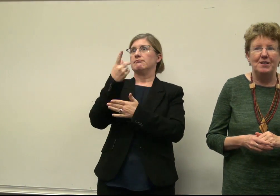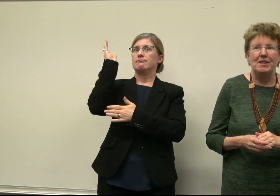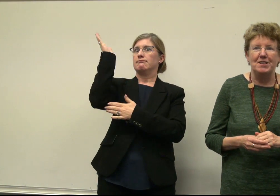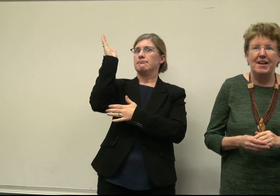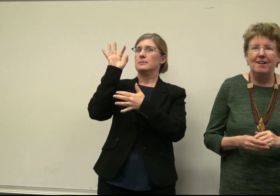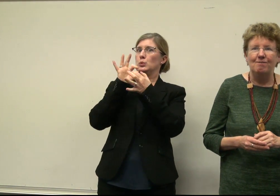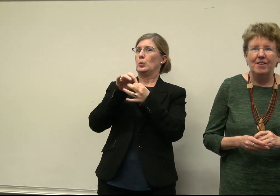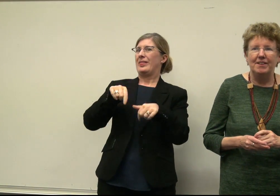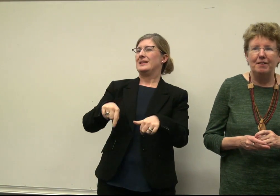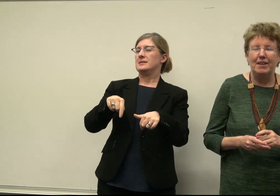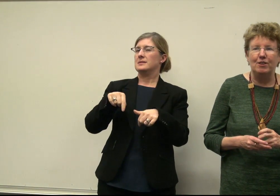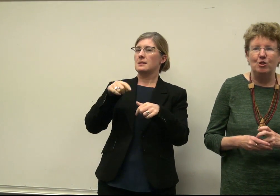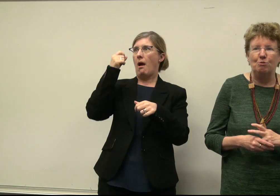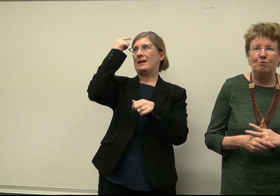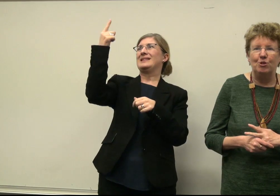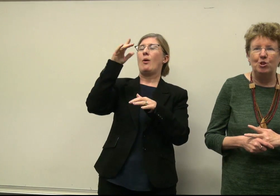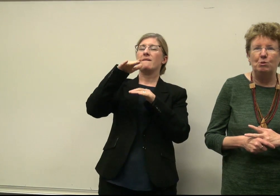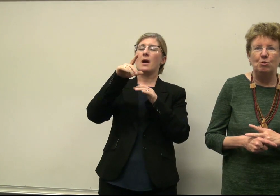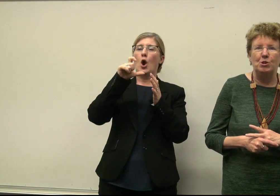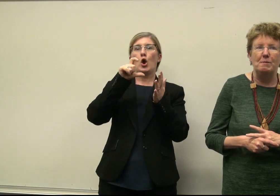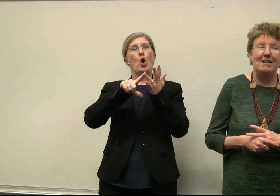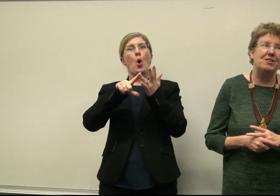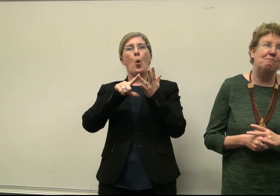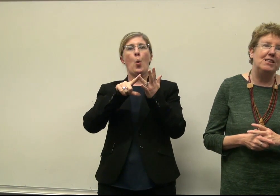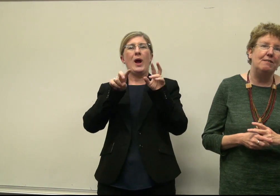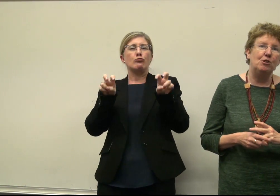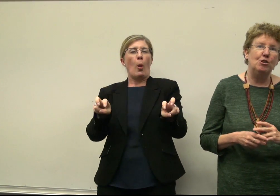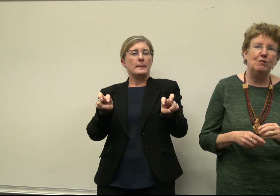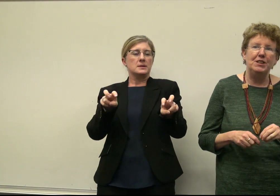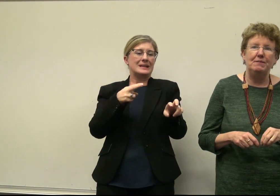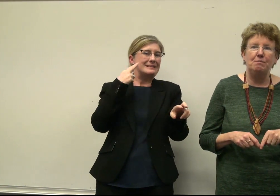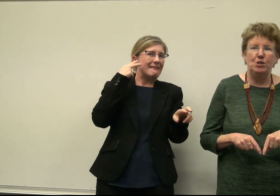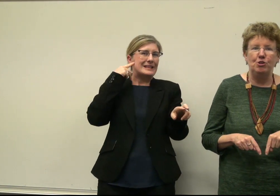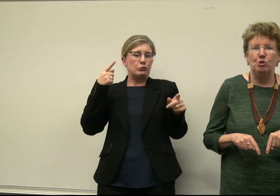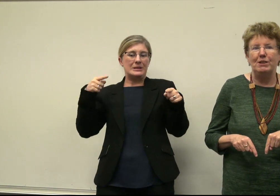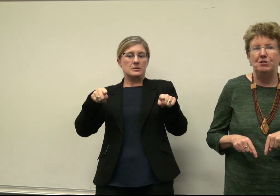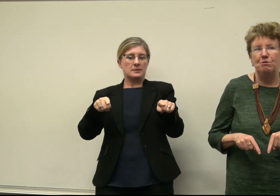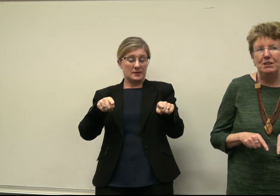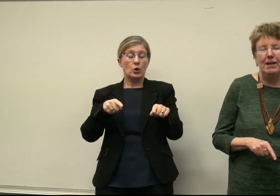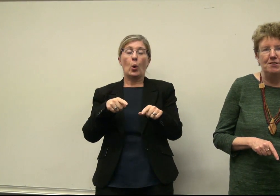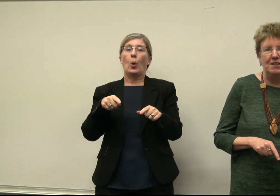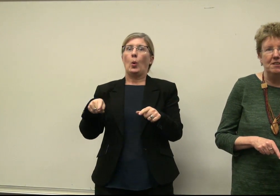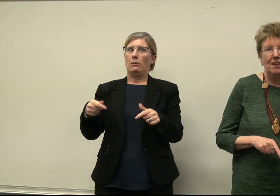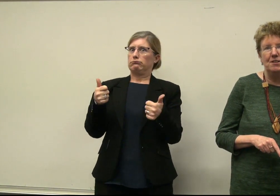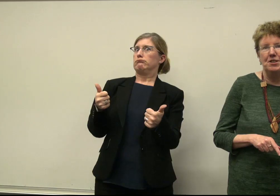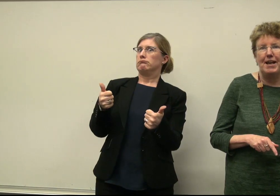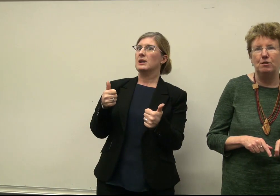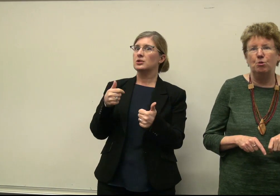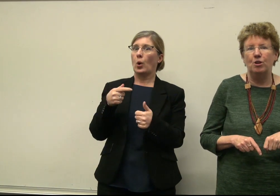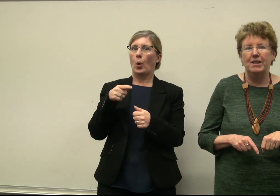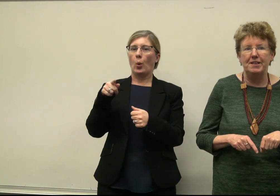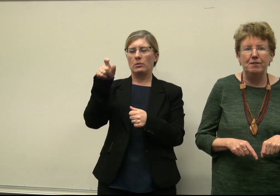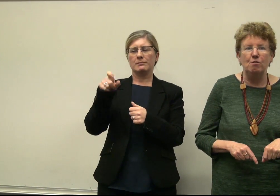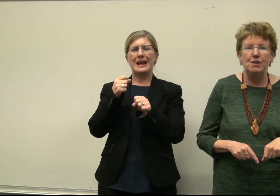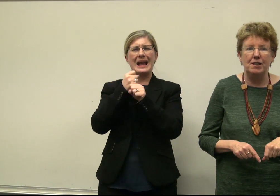co-enrolment as an idea. And I think that you will also be able to read, if you're a University of Edinburgh student, be able to read about it, because Gladys Tang's